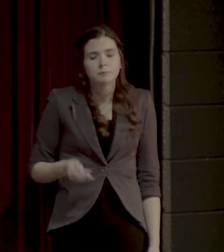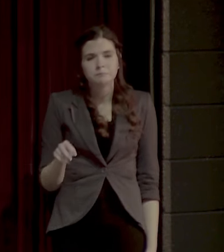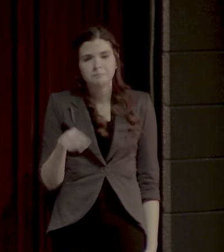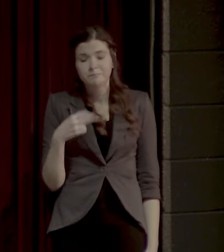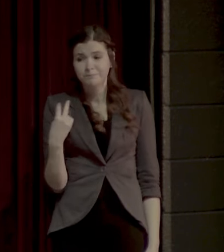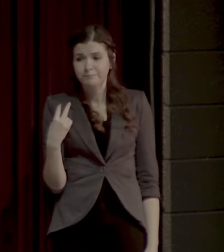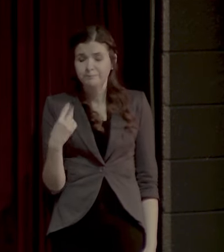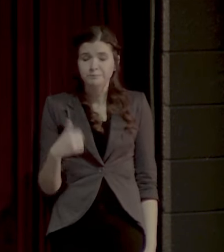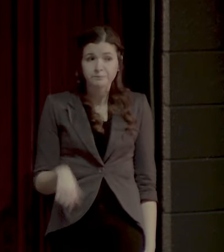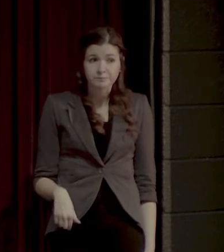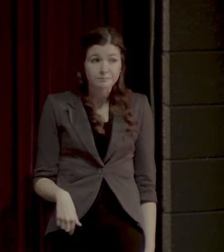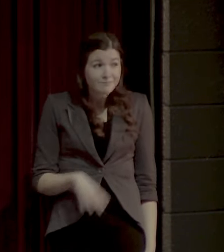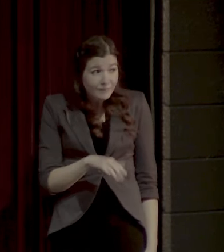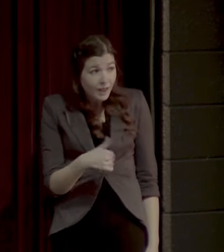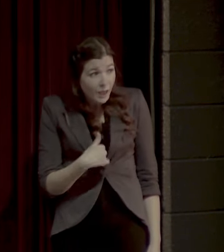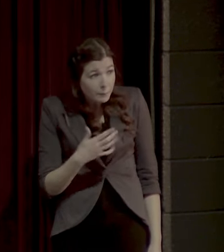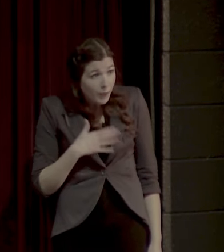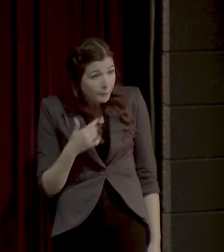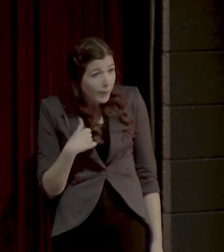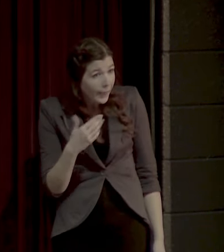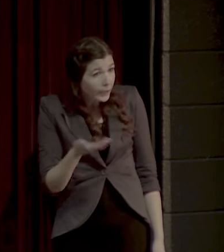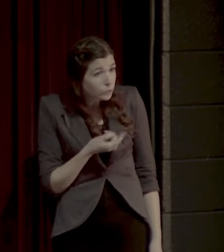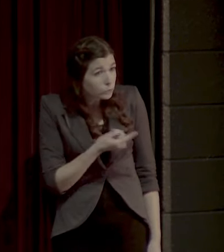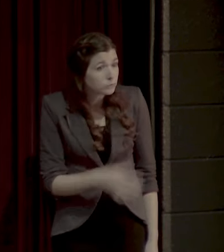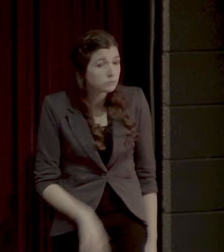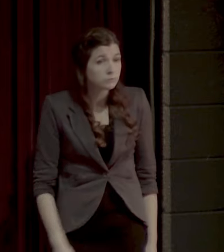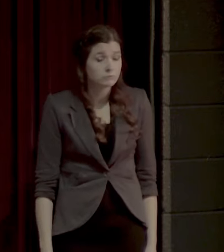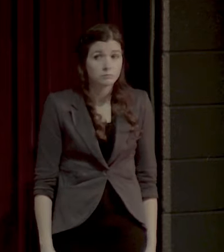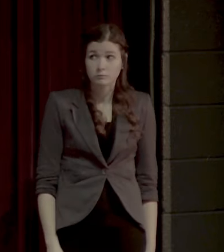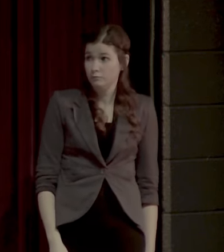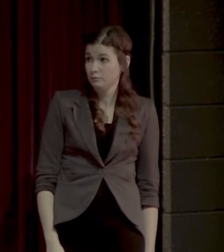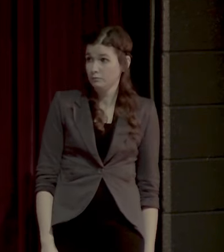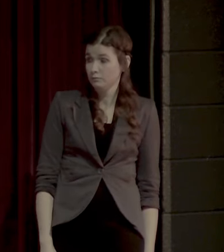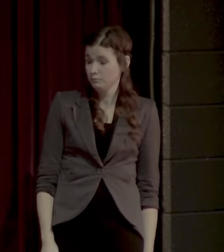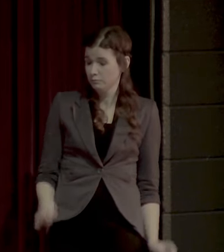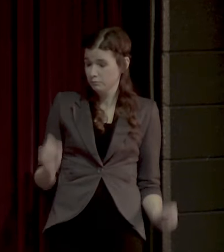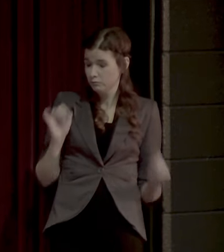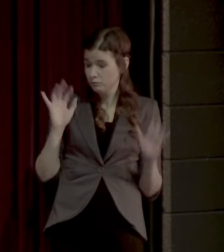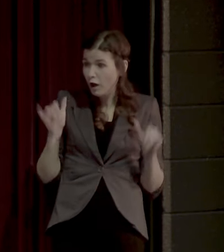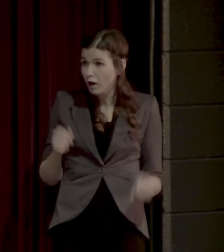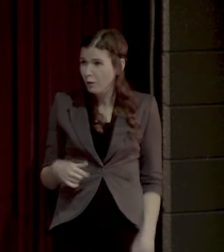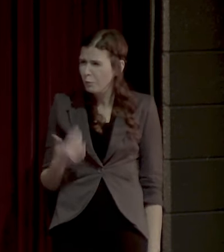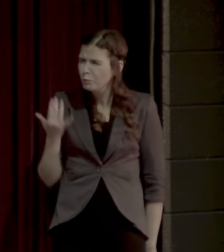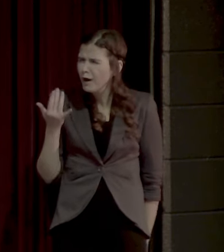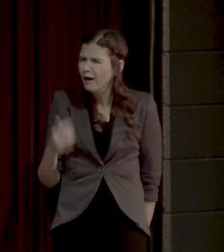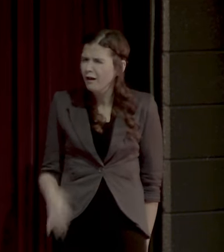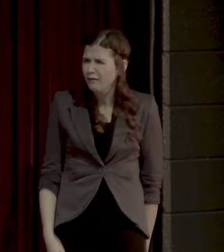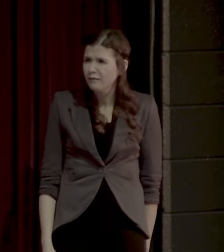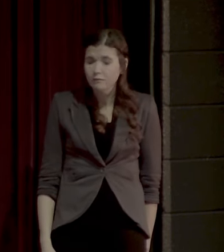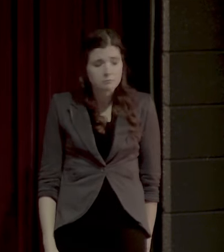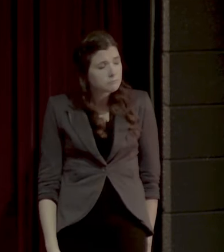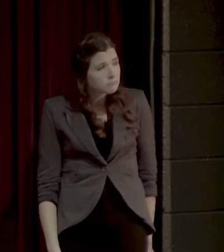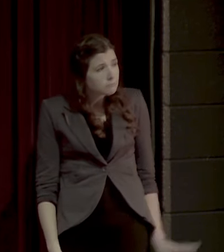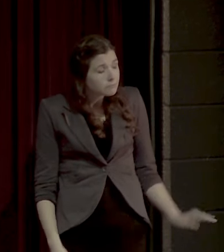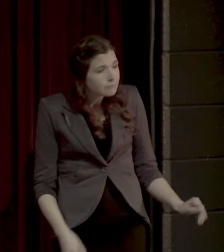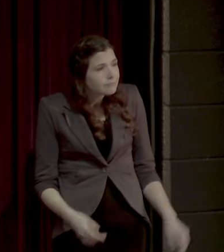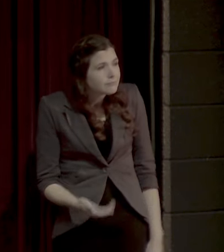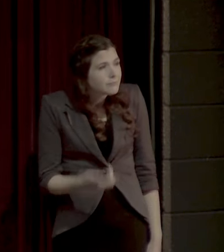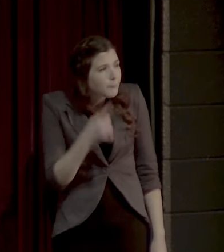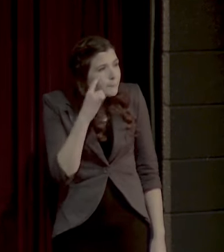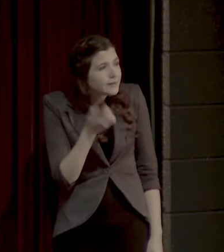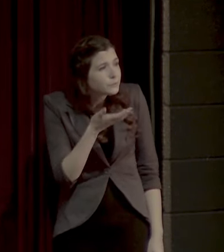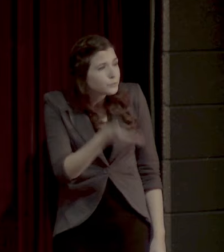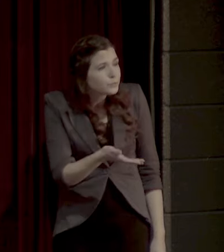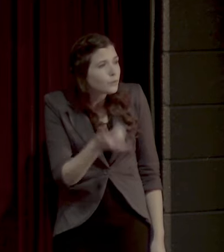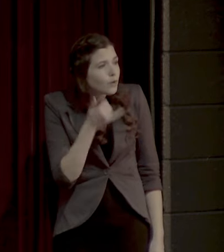at me and he said, "I'm glad I hired you." That surprised me. Why, I asked. And he said,